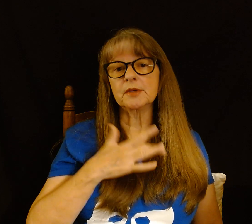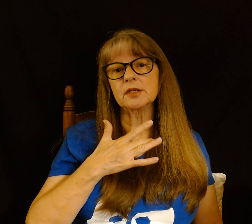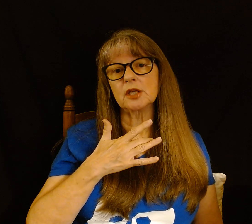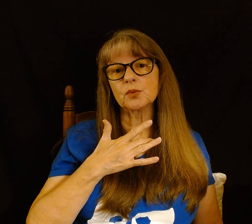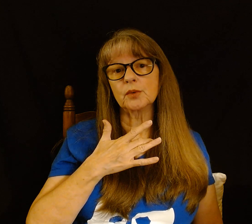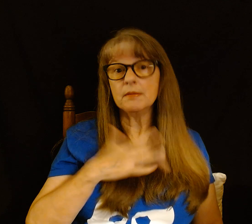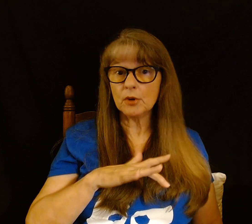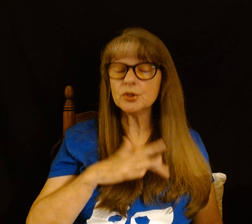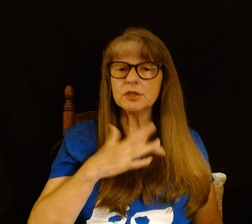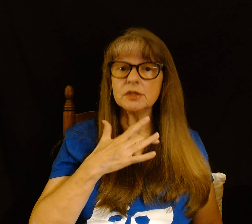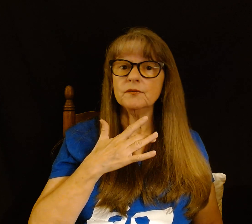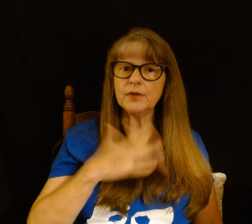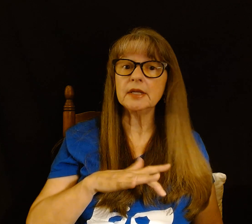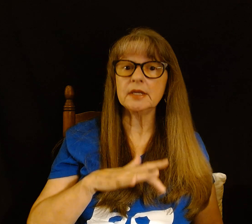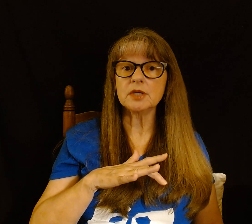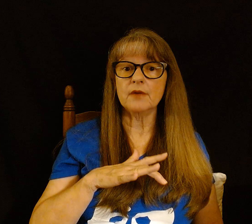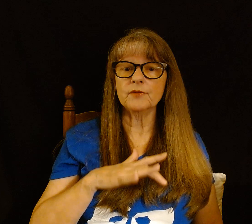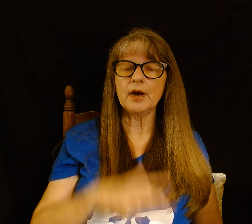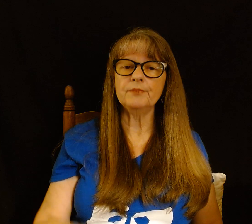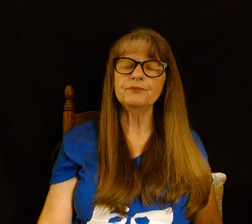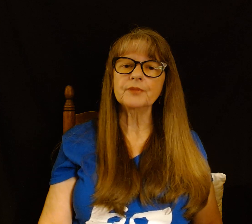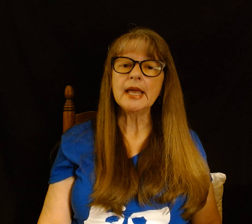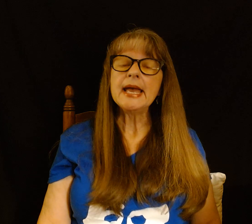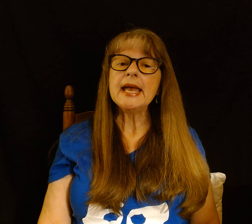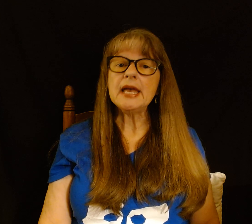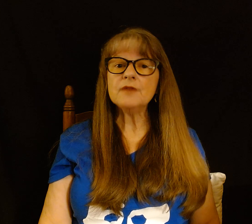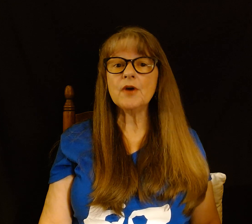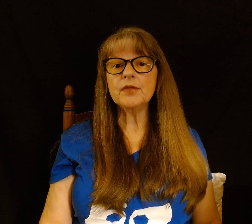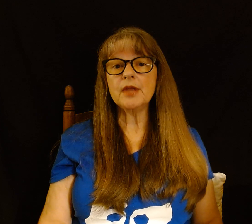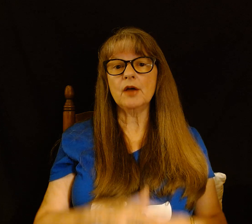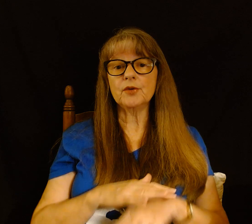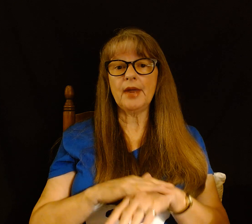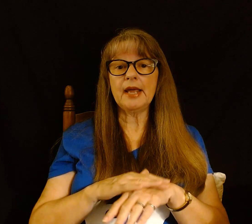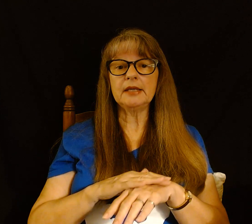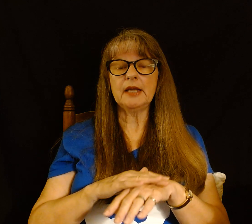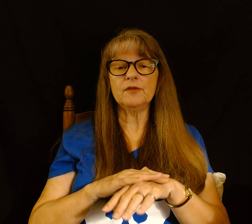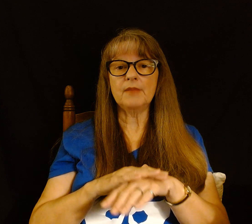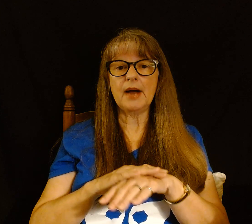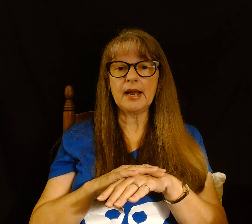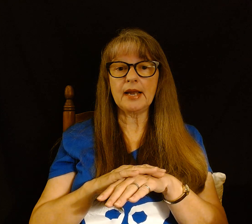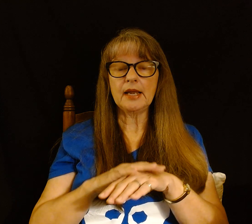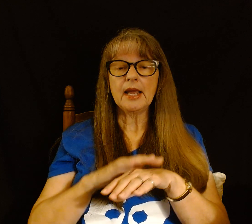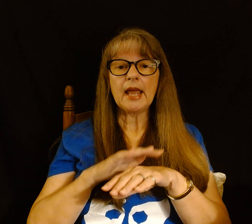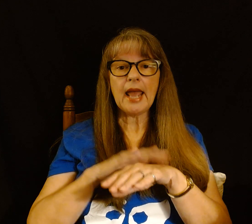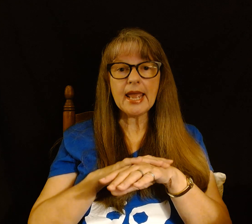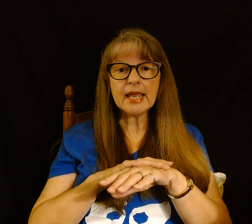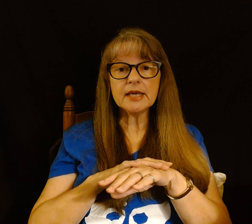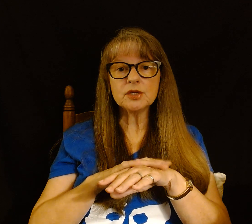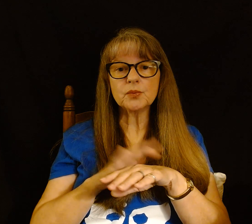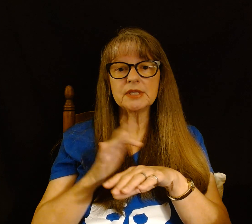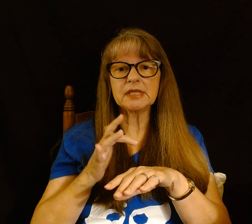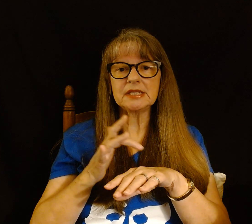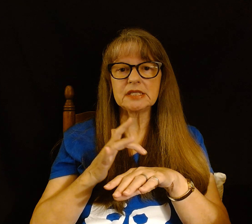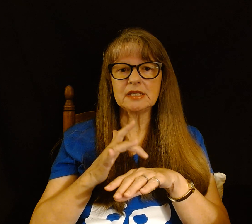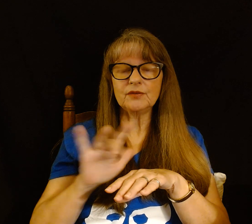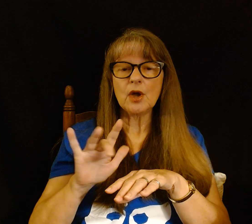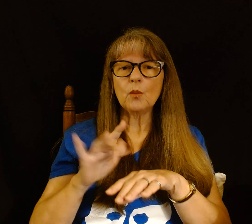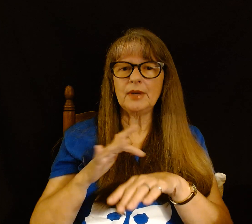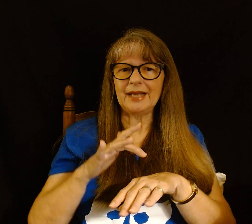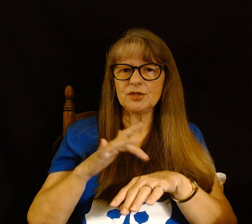that's where emotions and feelings come from. If, on the other hand, if my hand was sensitive, went like to the